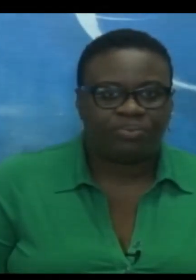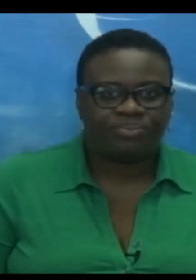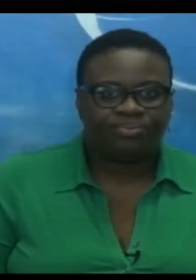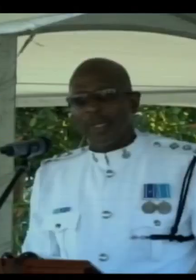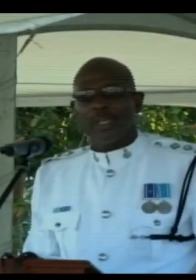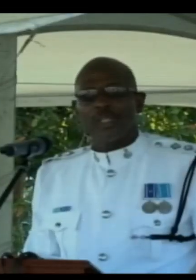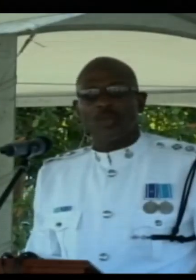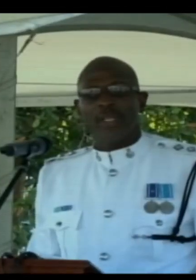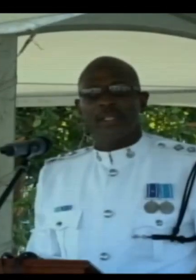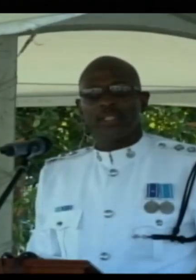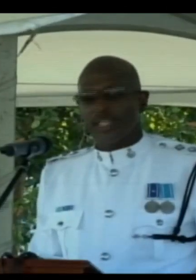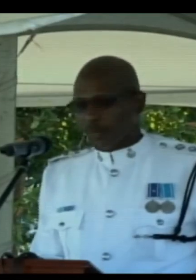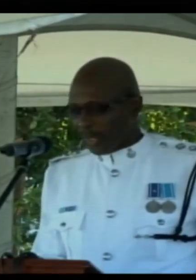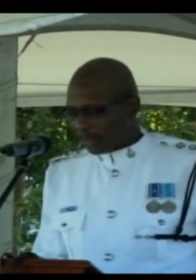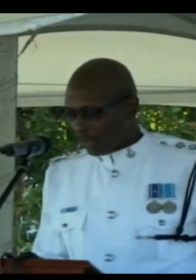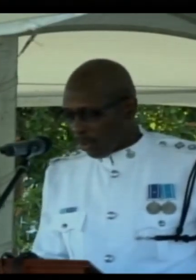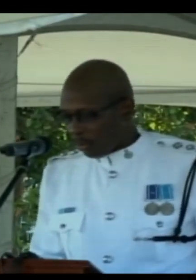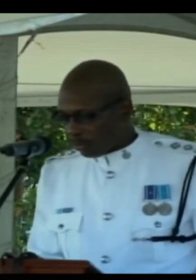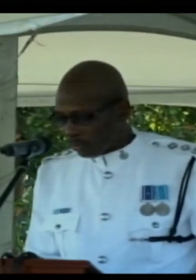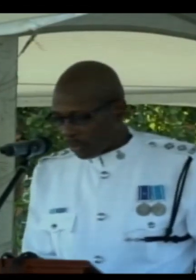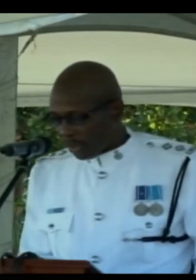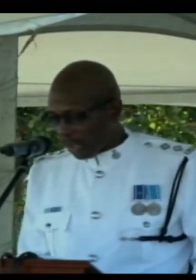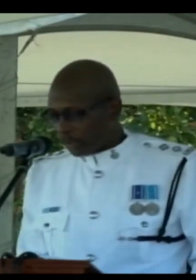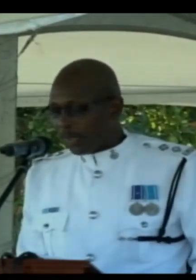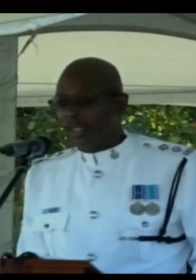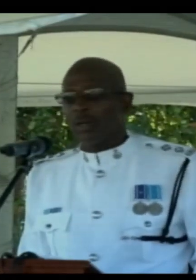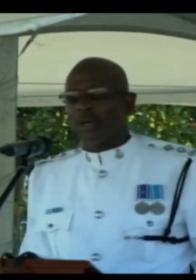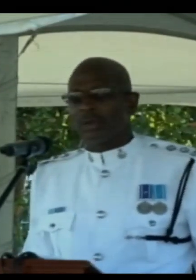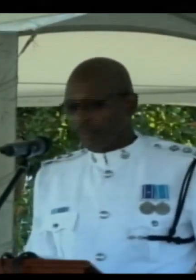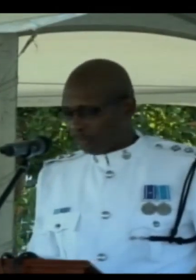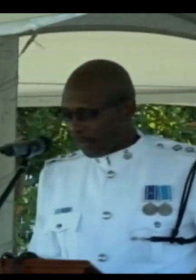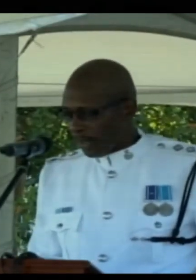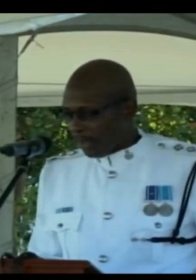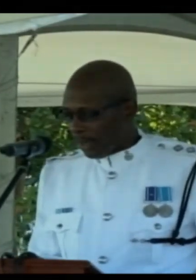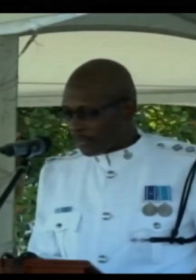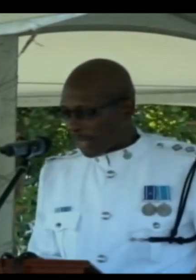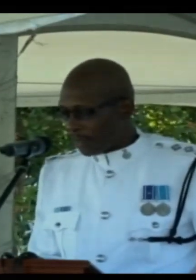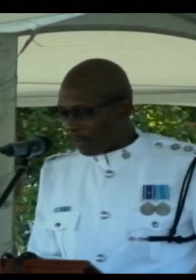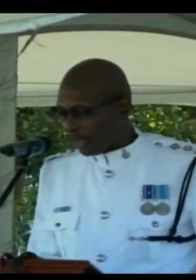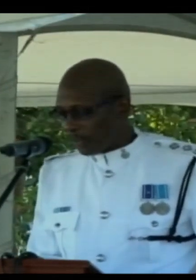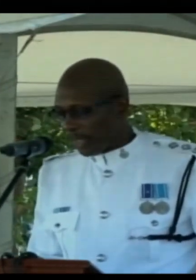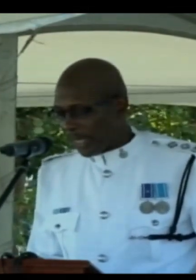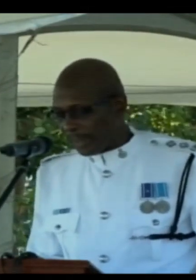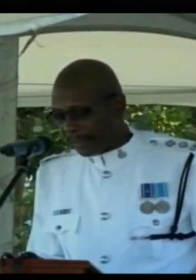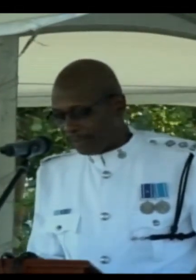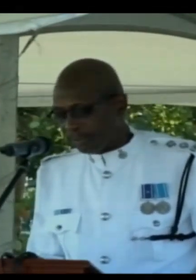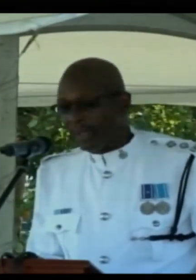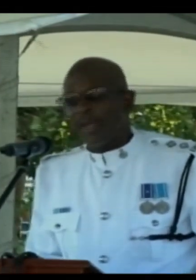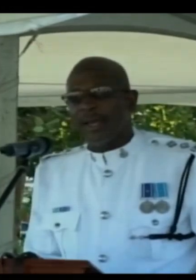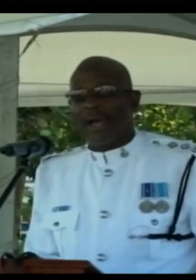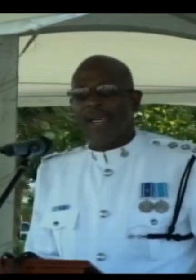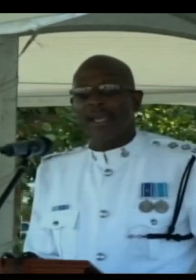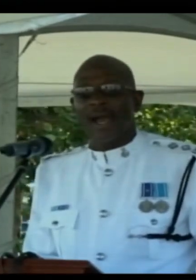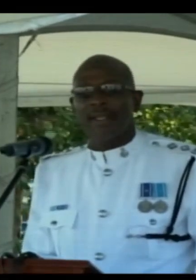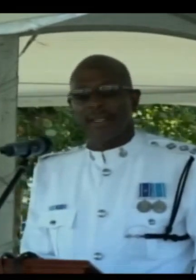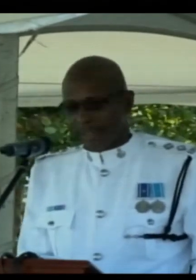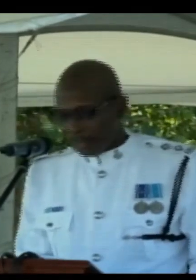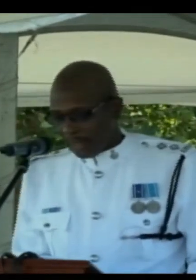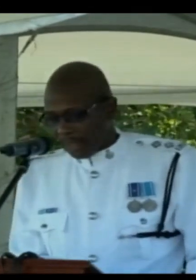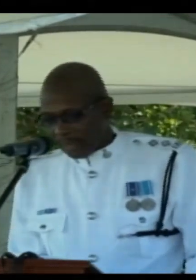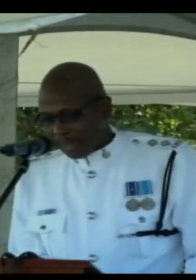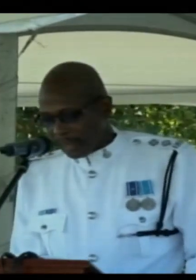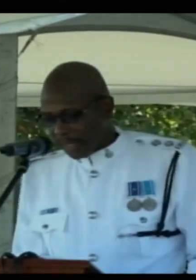1994. 26 weeks ago, on the 23rd of September 2019, I